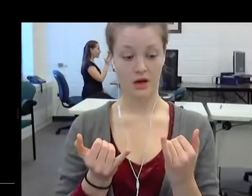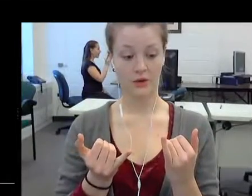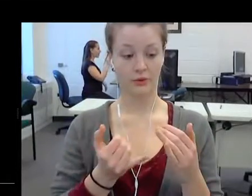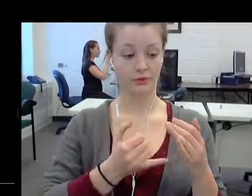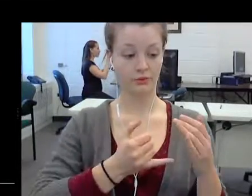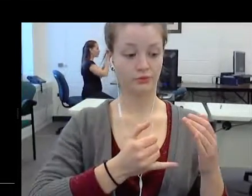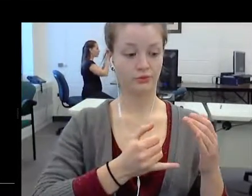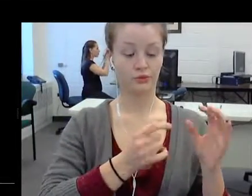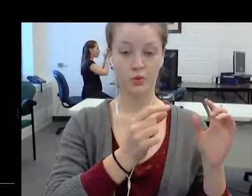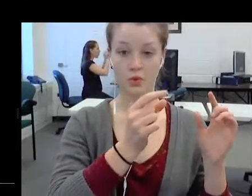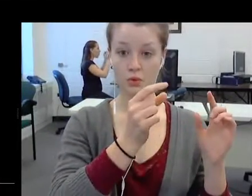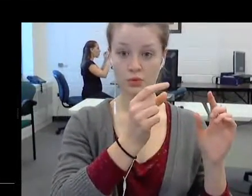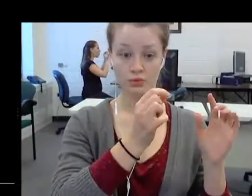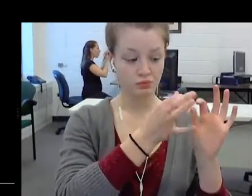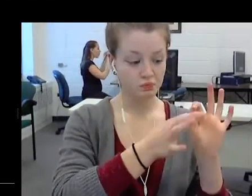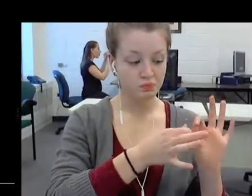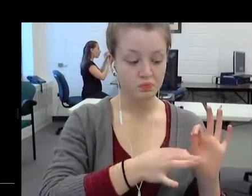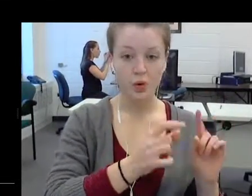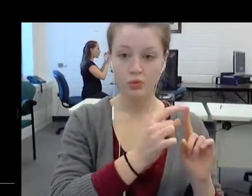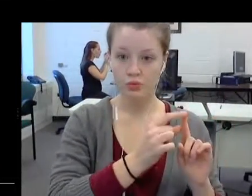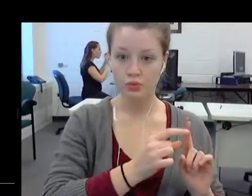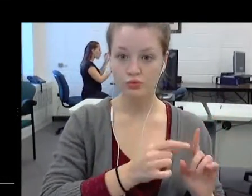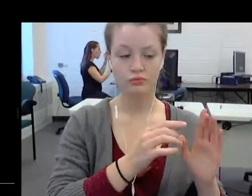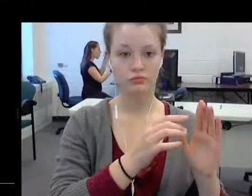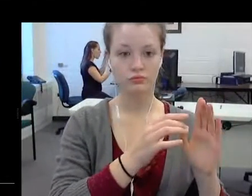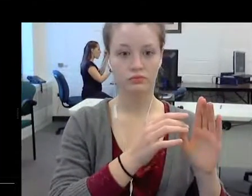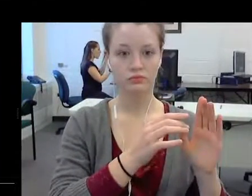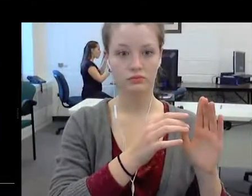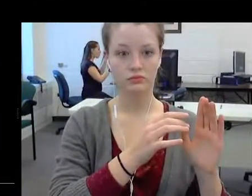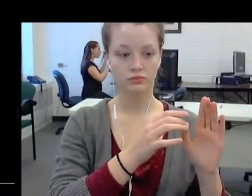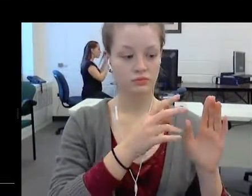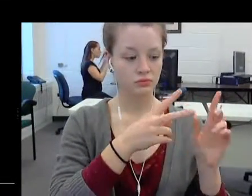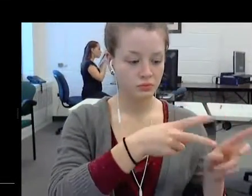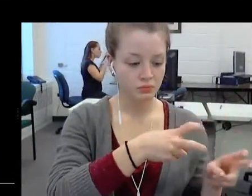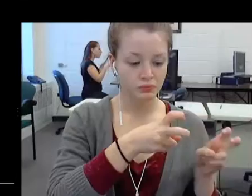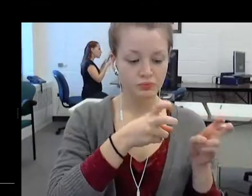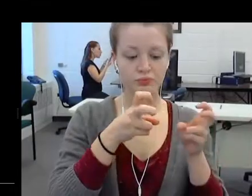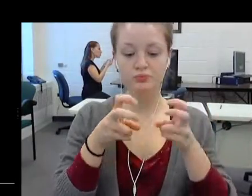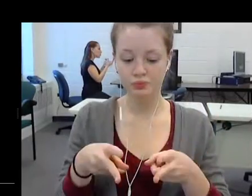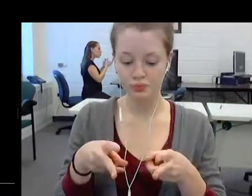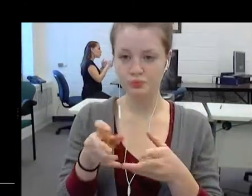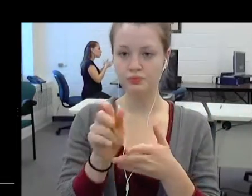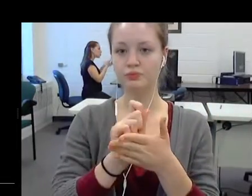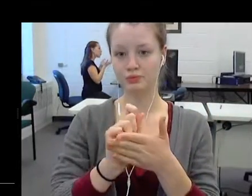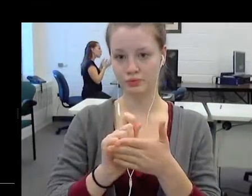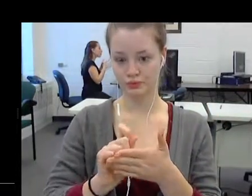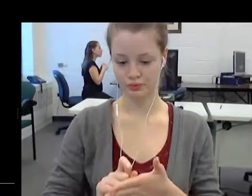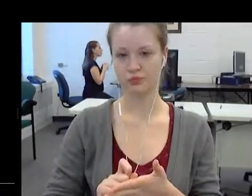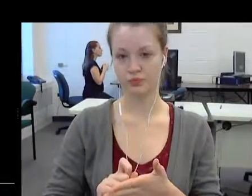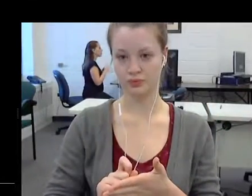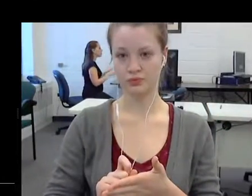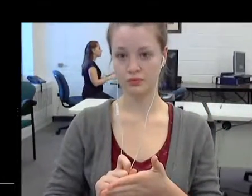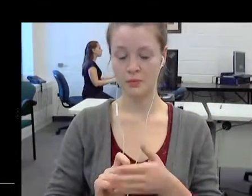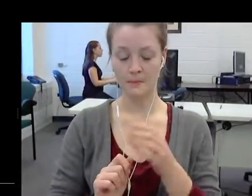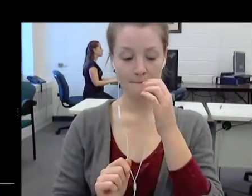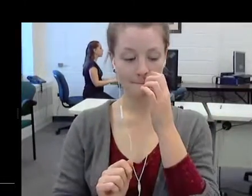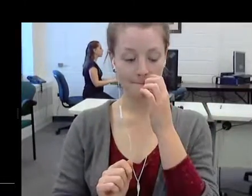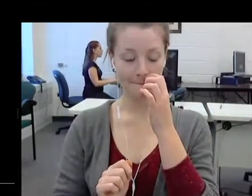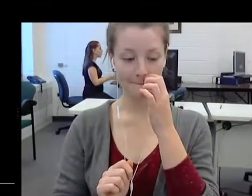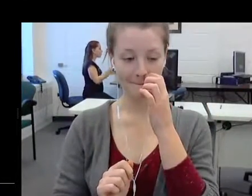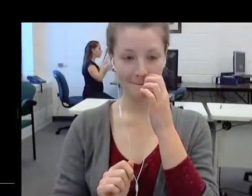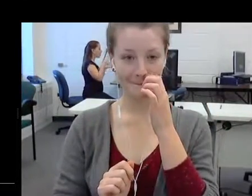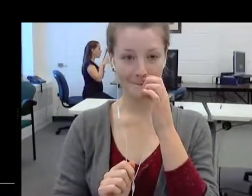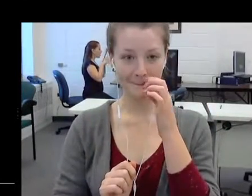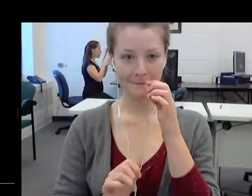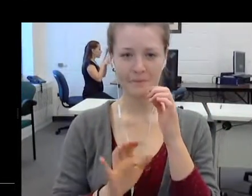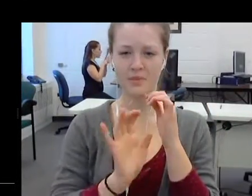the text into Cornell Notes, taking out some of the key ideas from the text and putting it into notes. And this